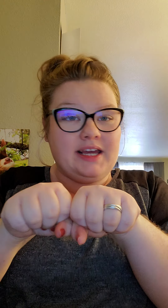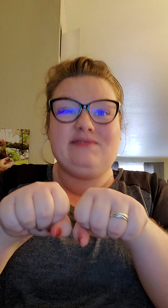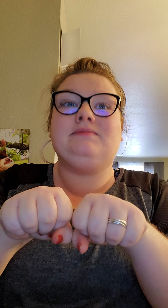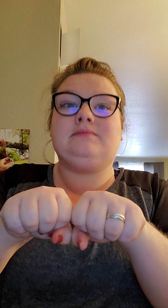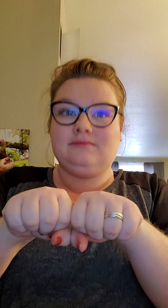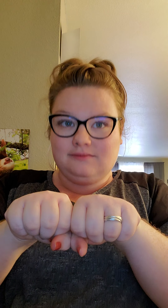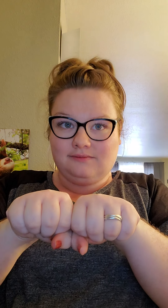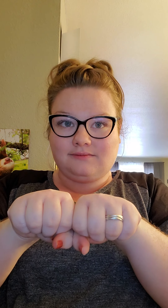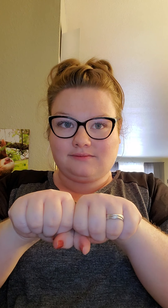made.